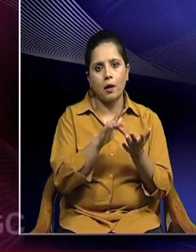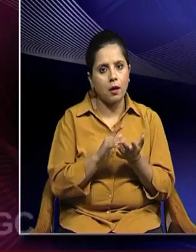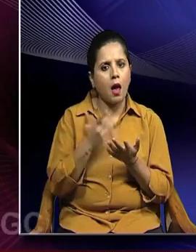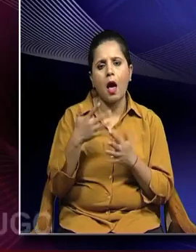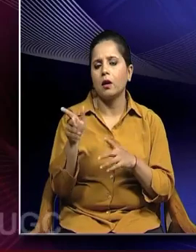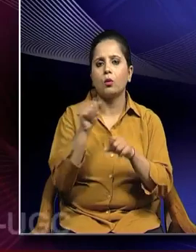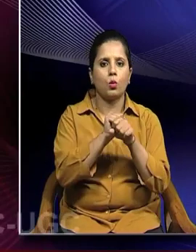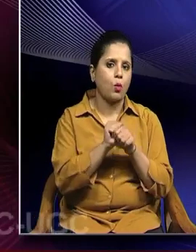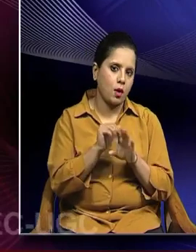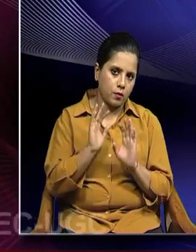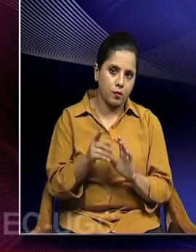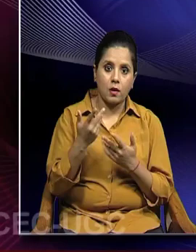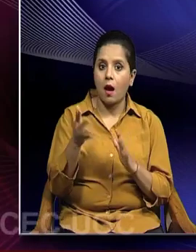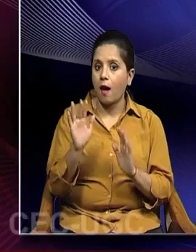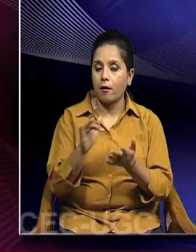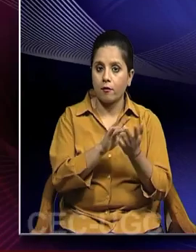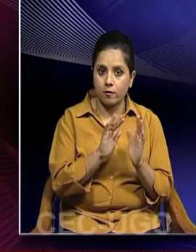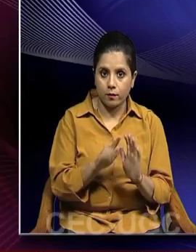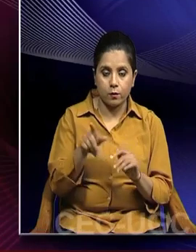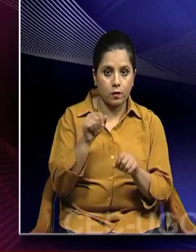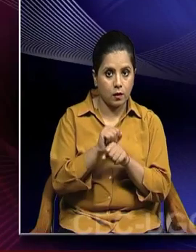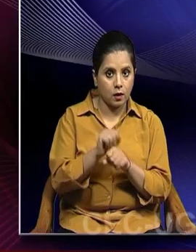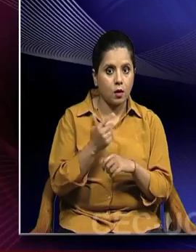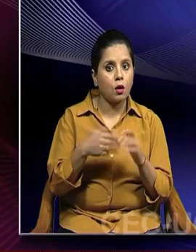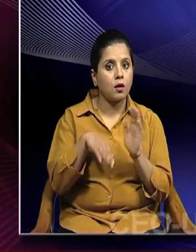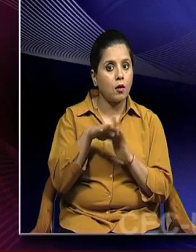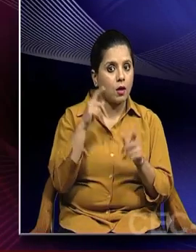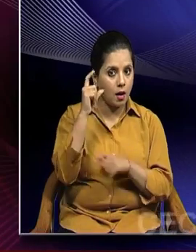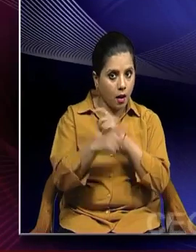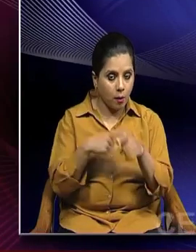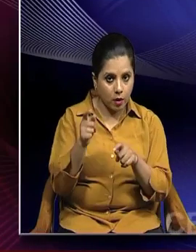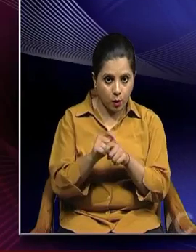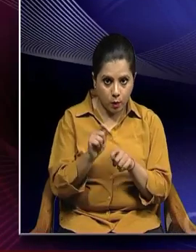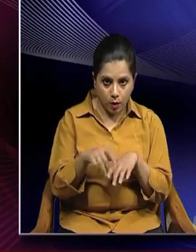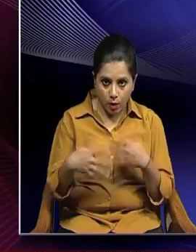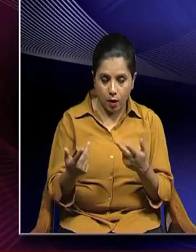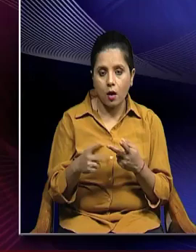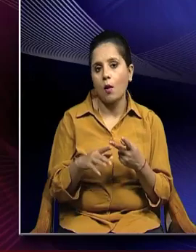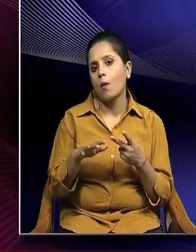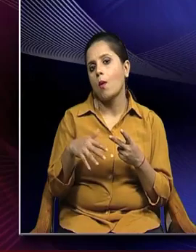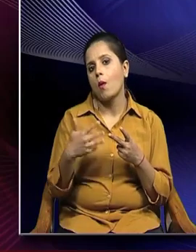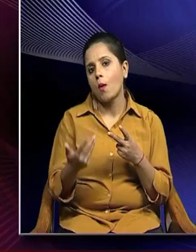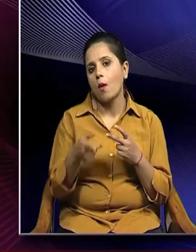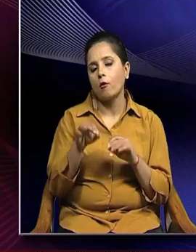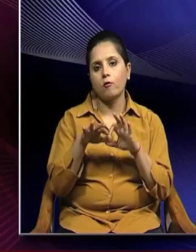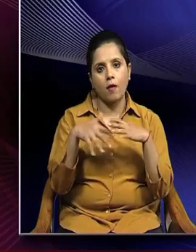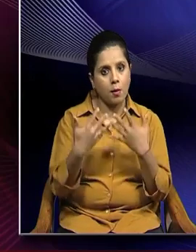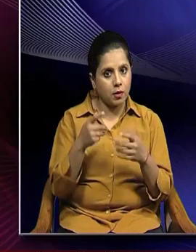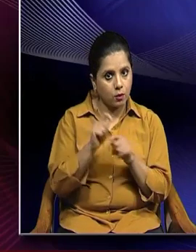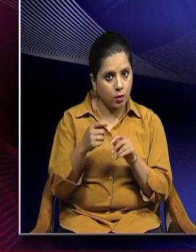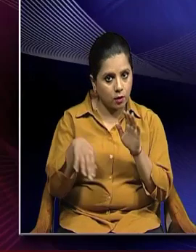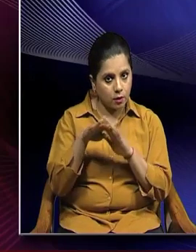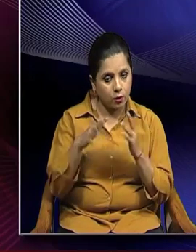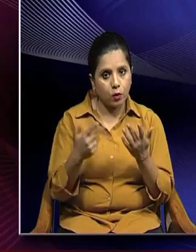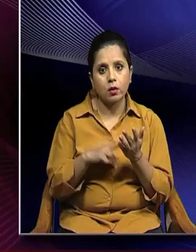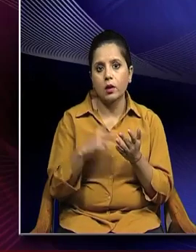work, wherever they are, whether they are working at the level of a company or at the level of a family or